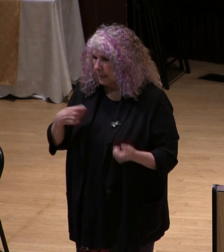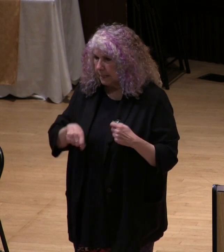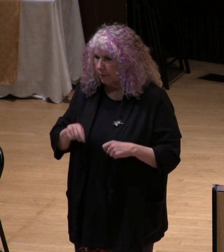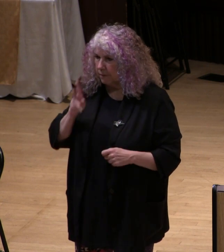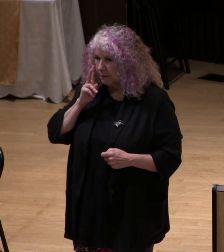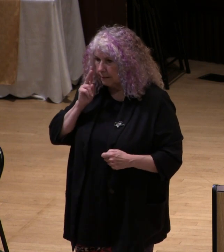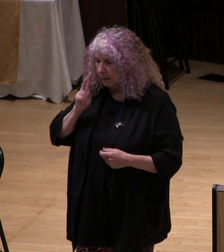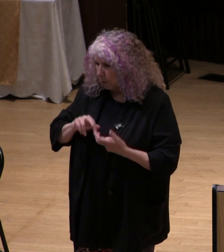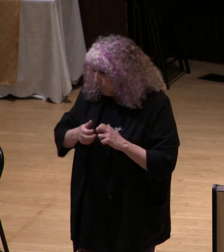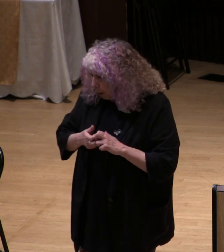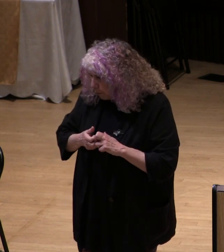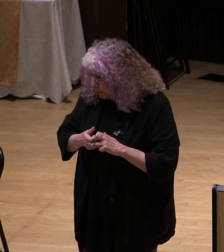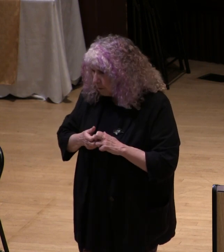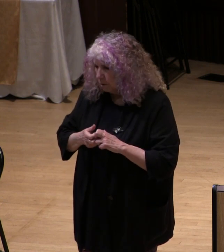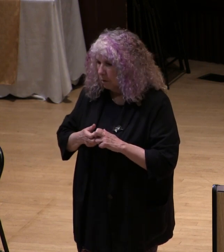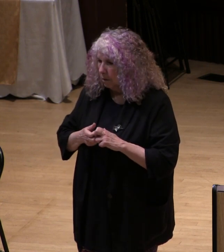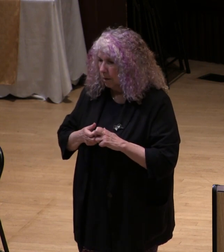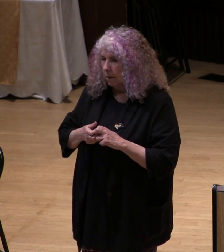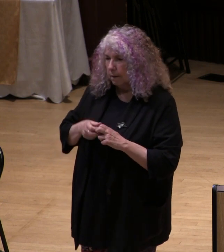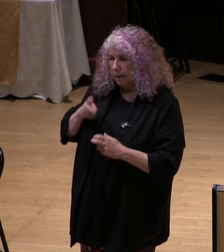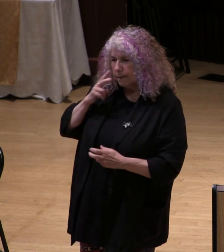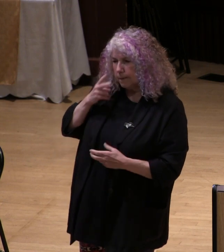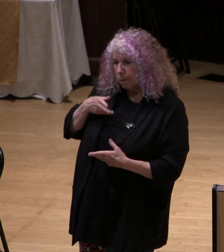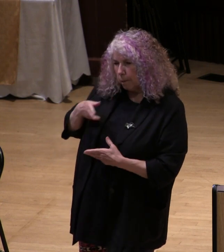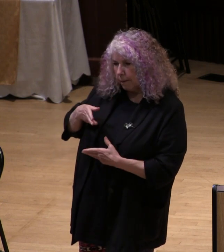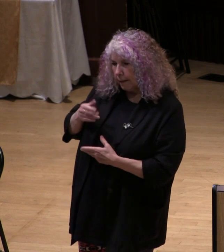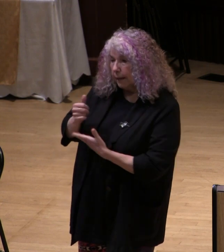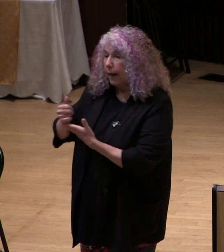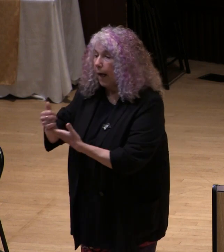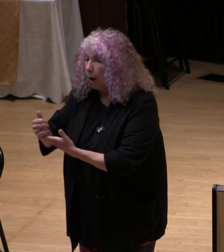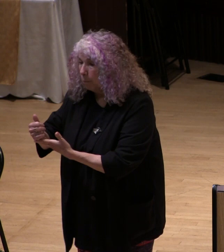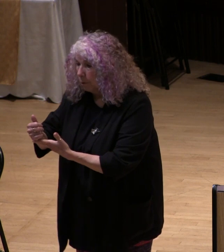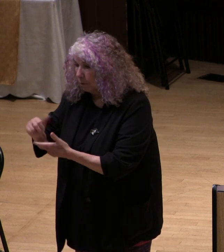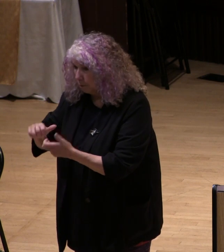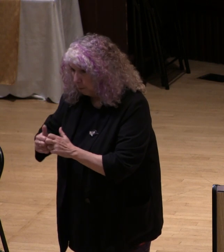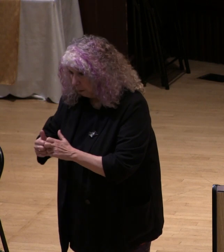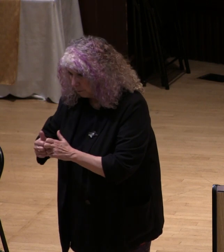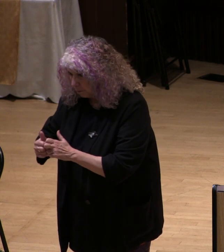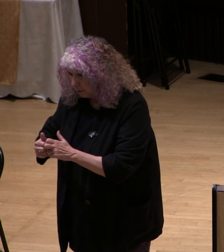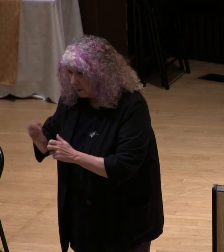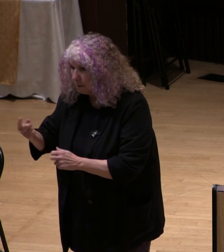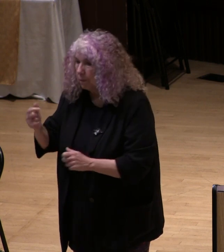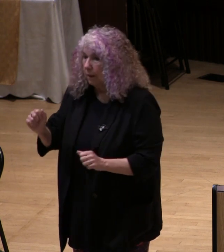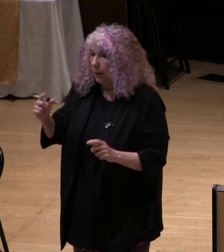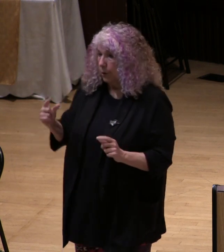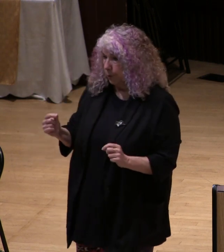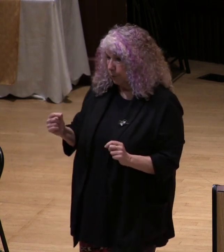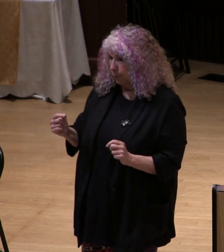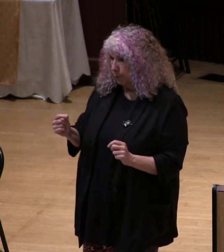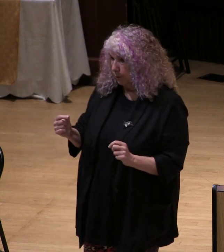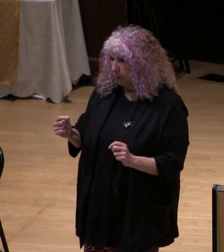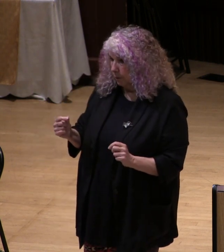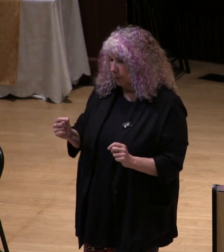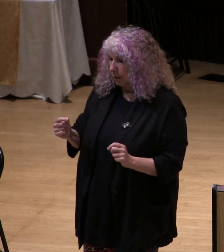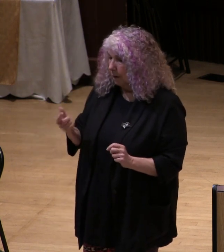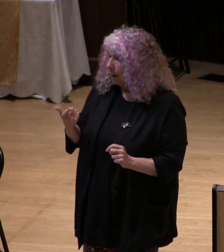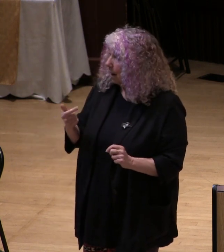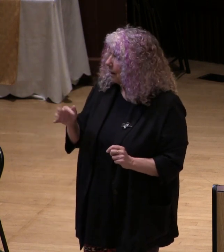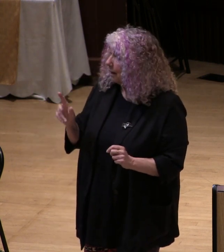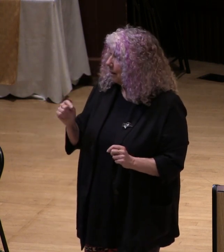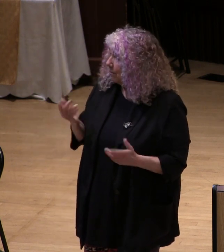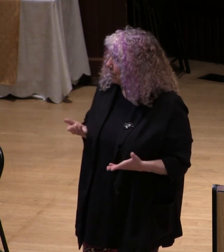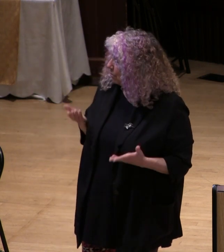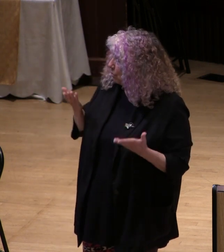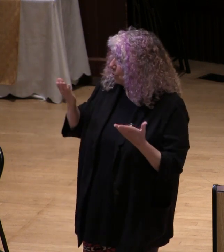of seeing the problem, they see a way that they can help, something that they can do, a gift that they